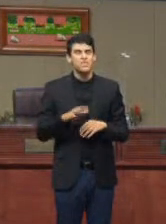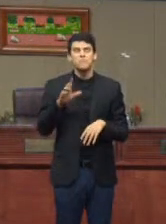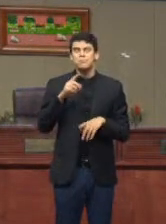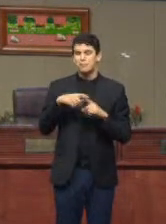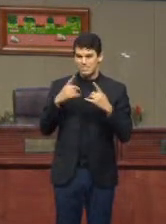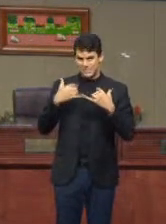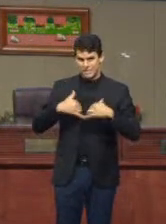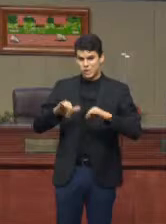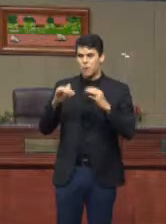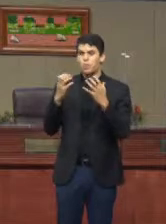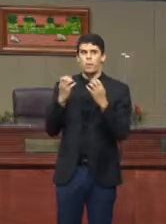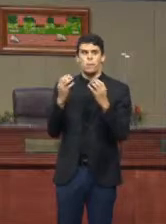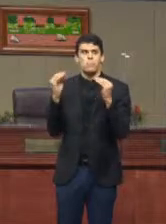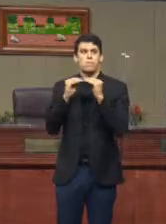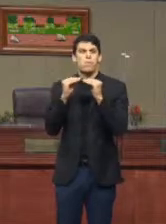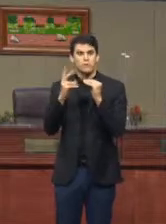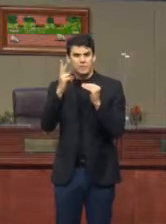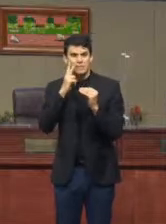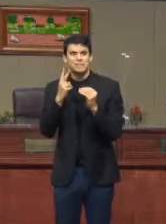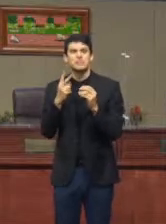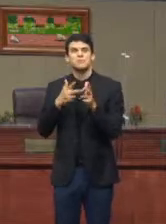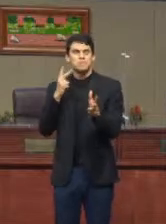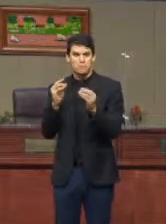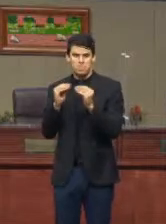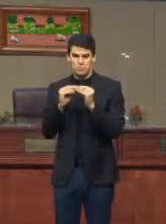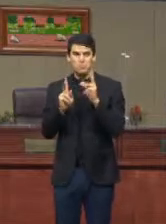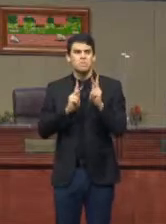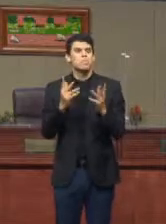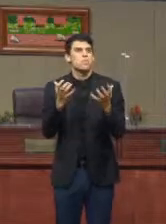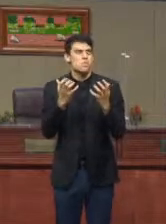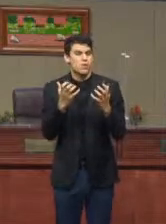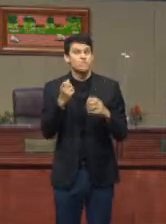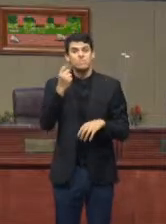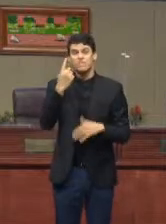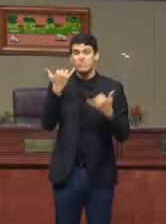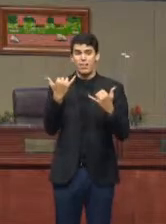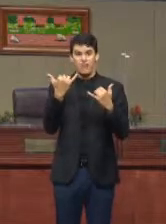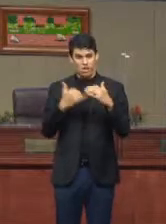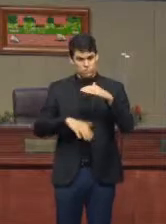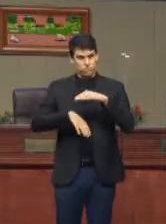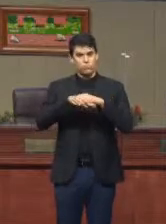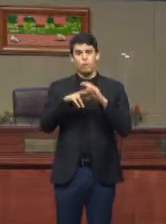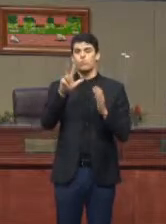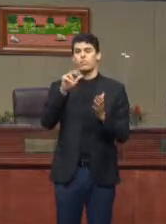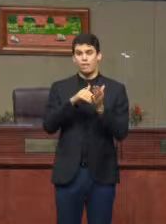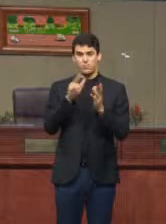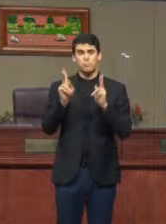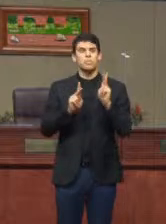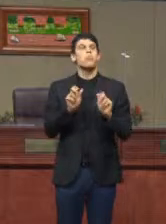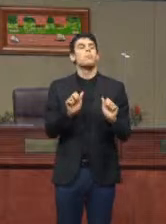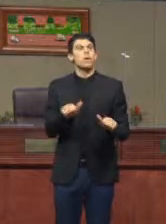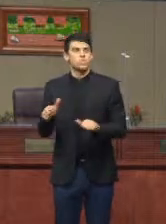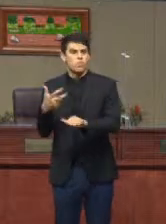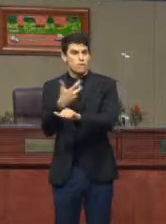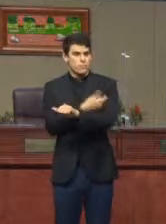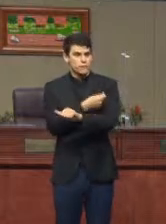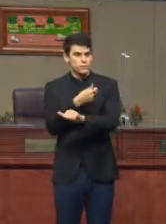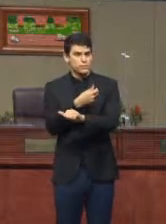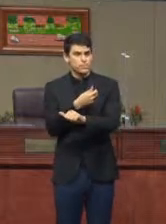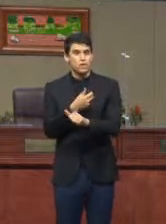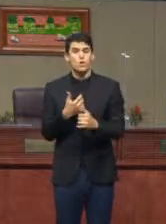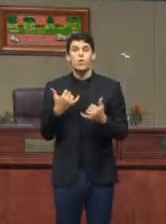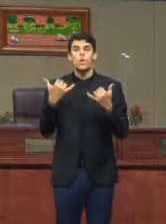there. Up to 3,000 a day can get their shots at the Convention Center. We are experiencing